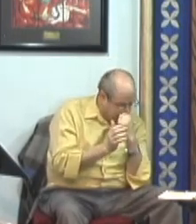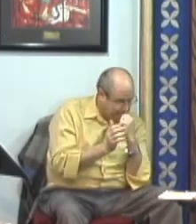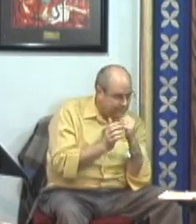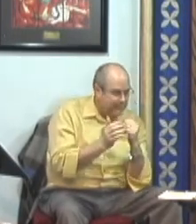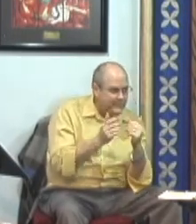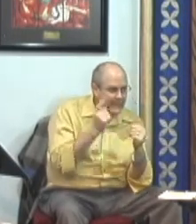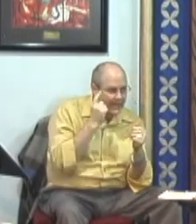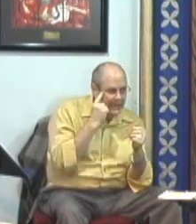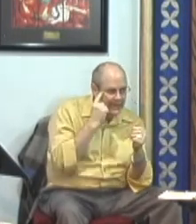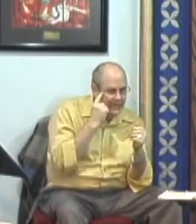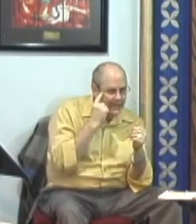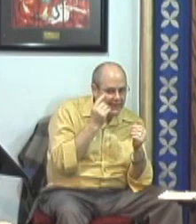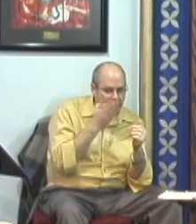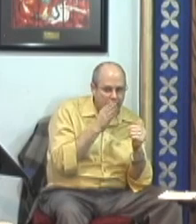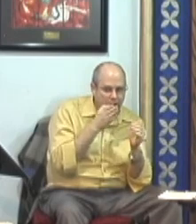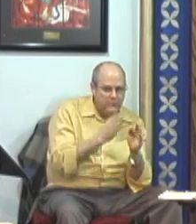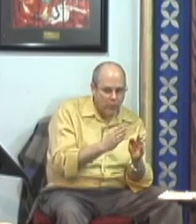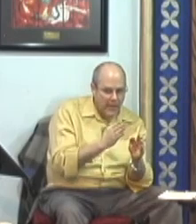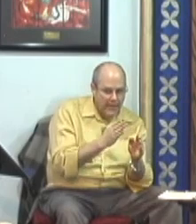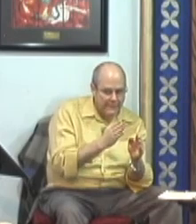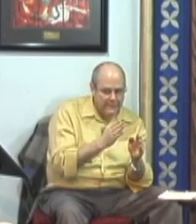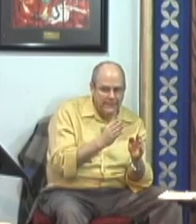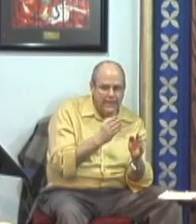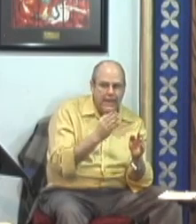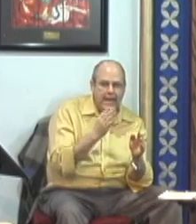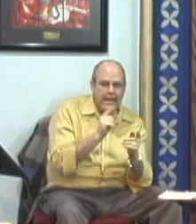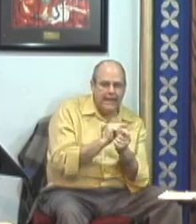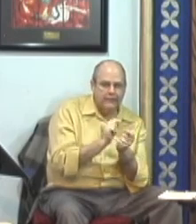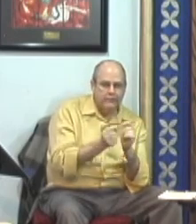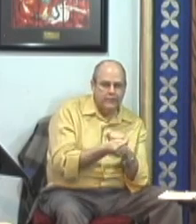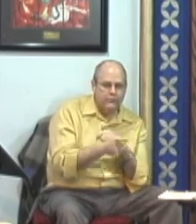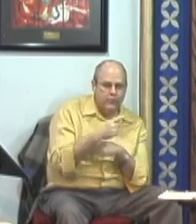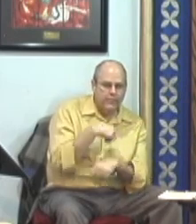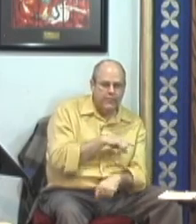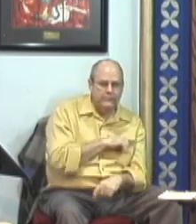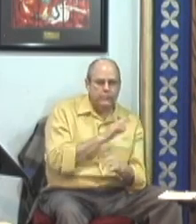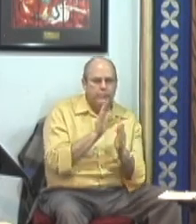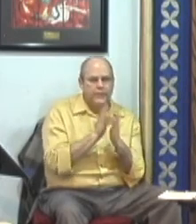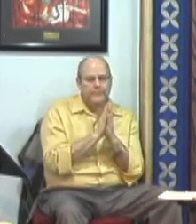To think God's way of thinking and have him transform. So let's pray.